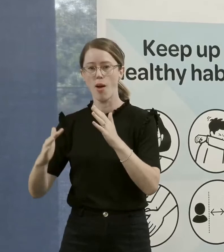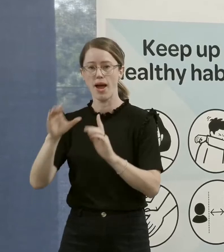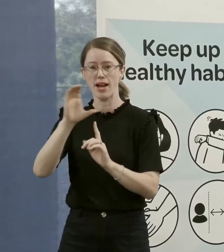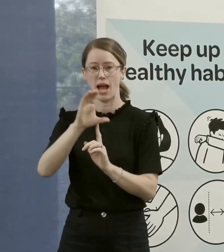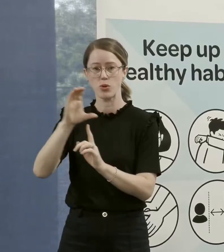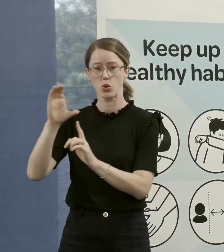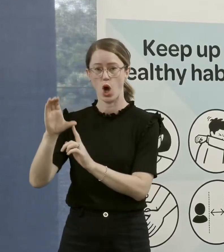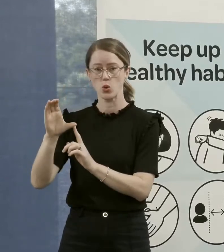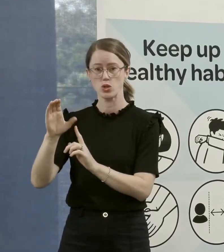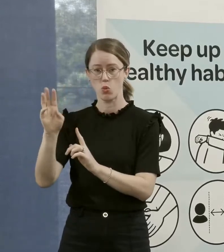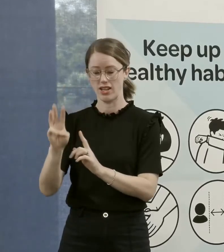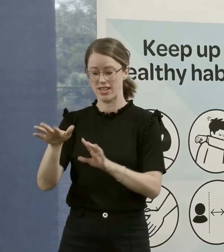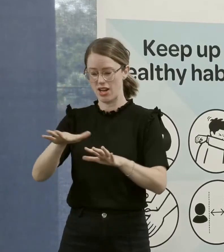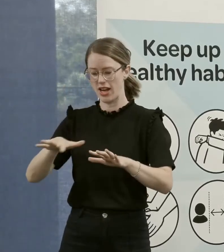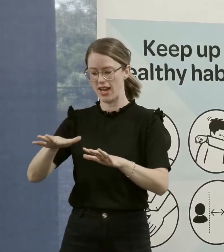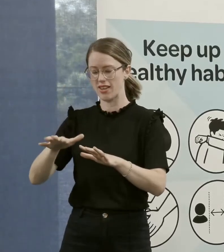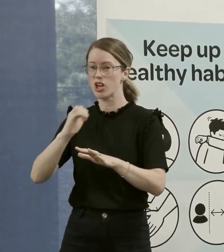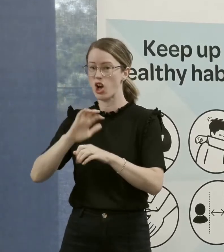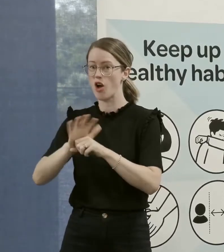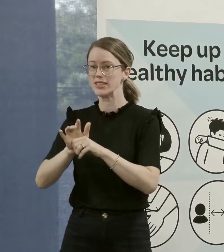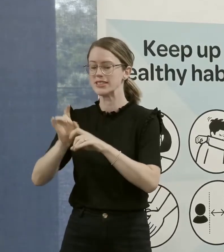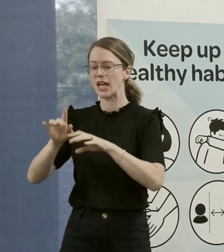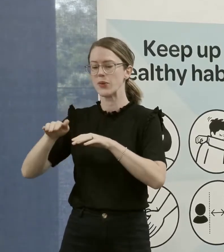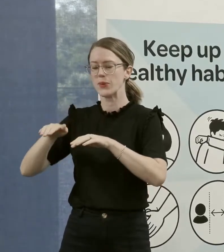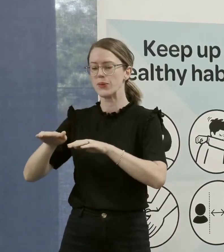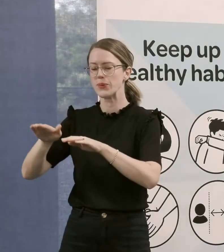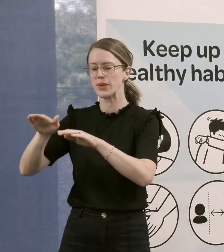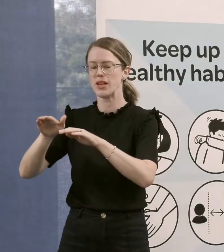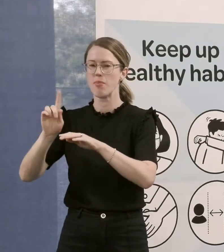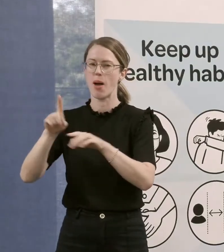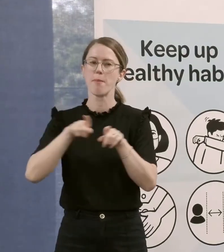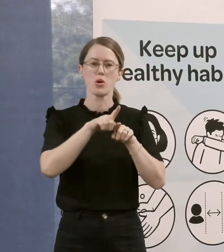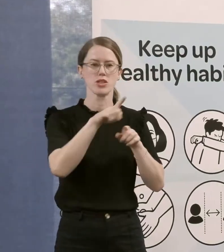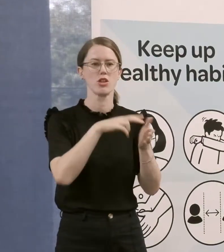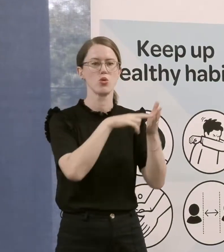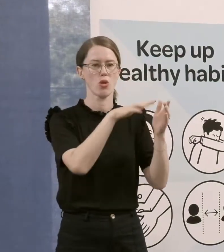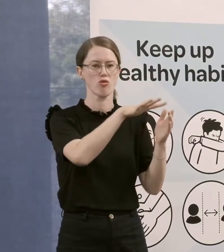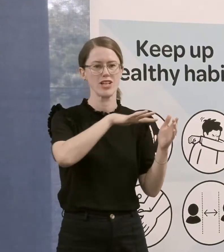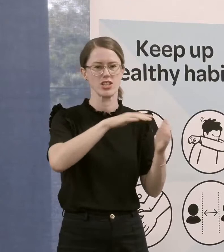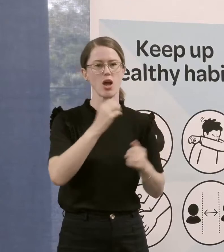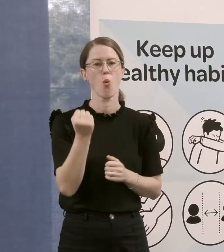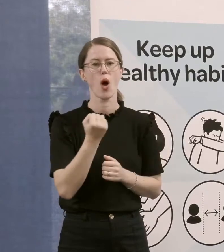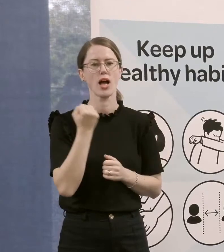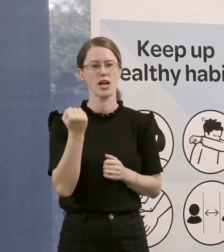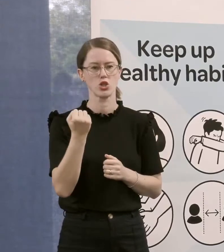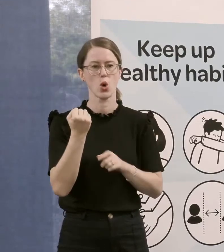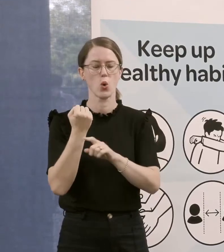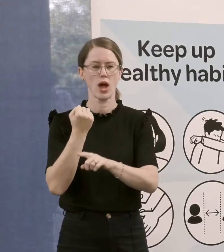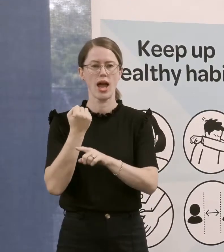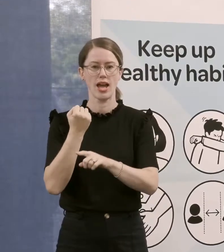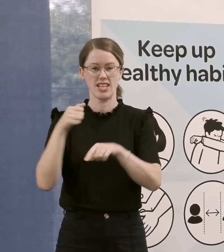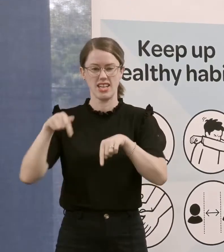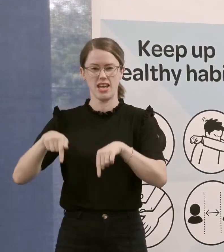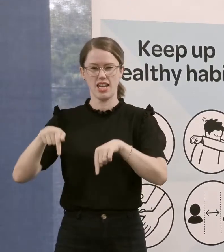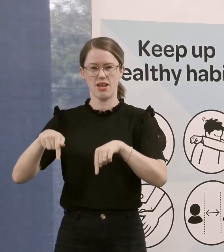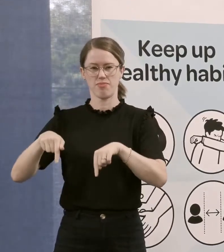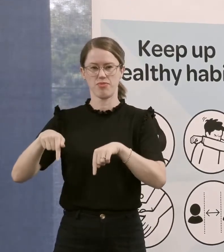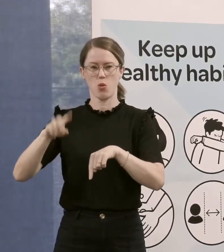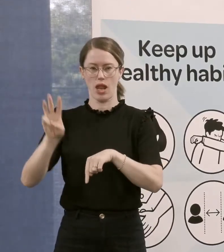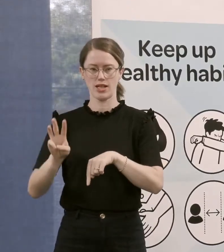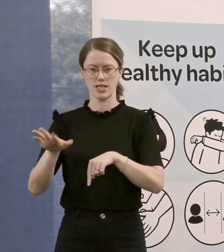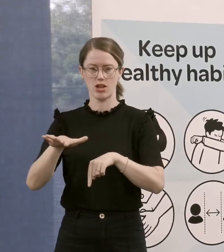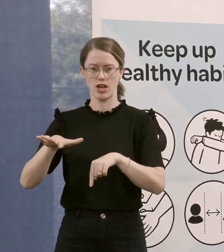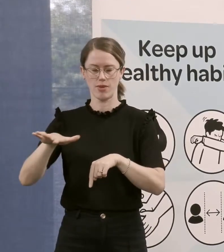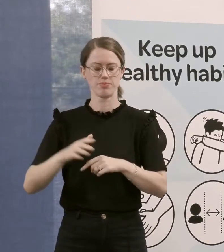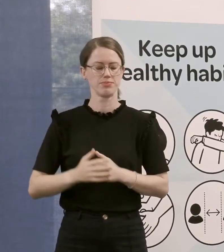Capital and Coast. So really centred around the northern region and Waikato and here in the capital,